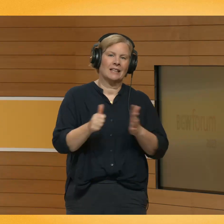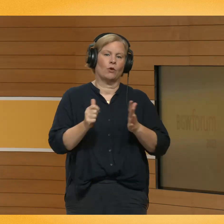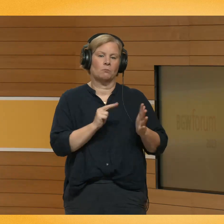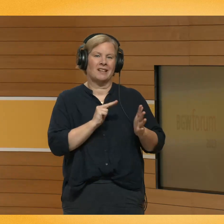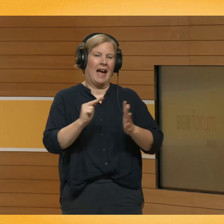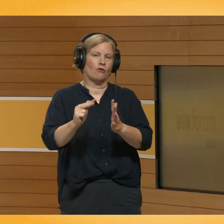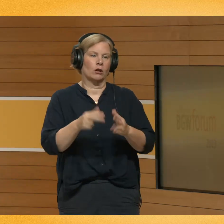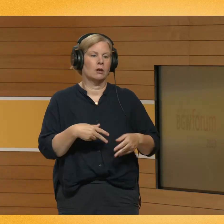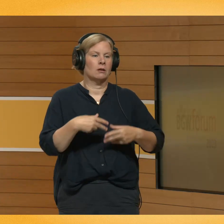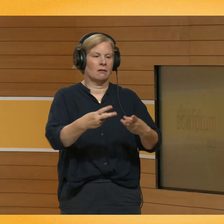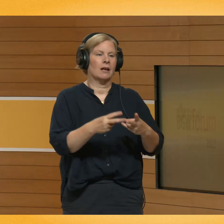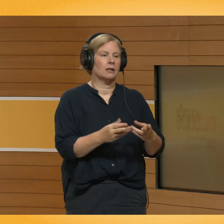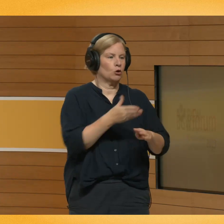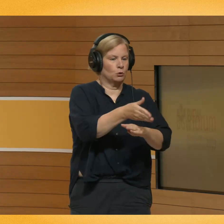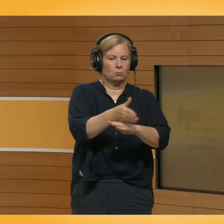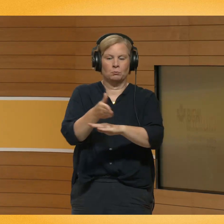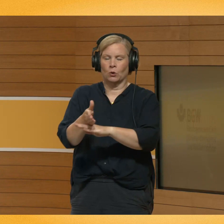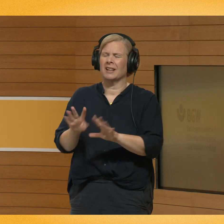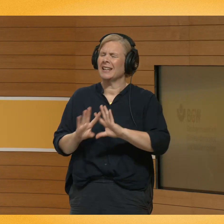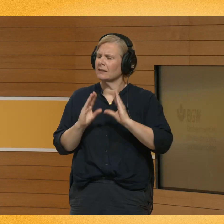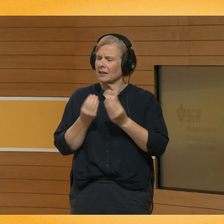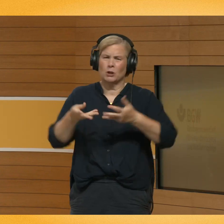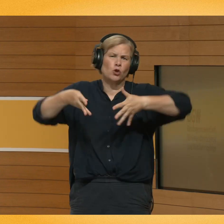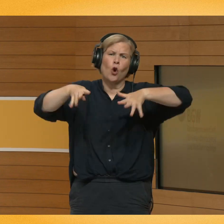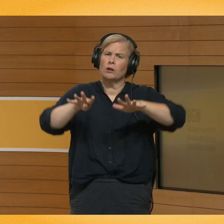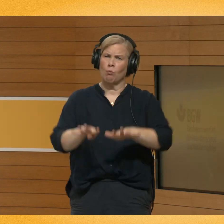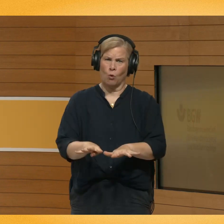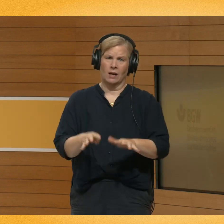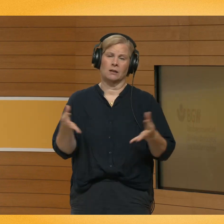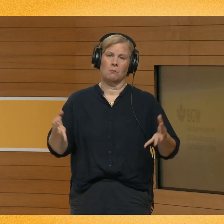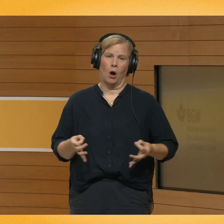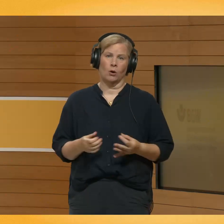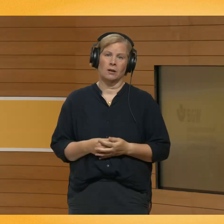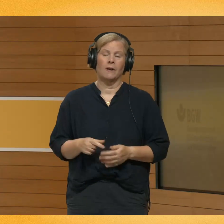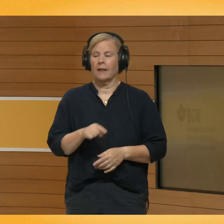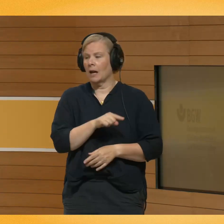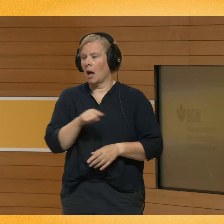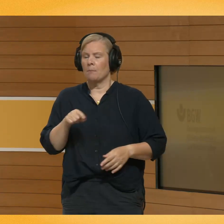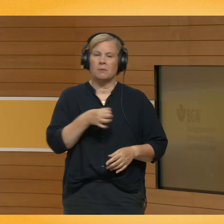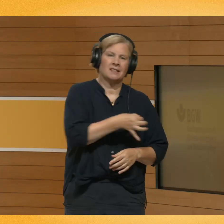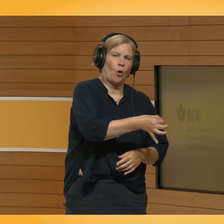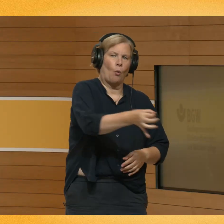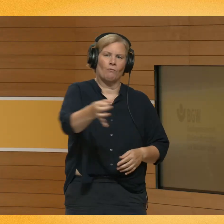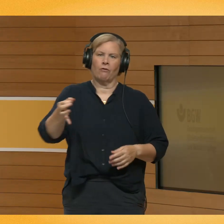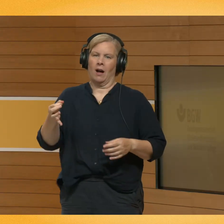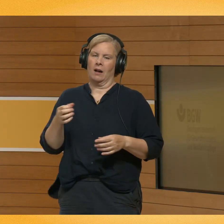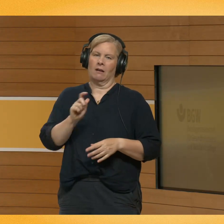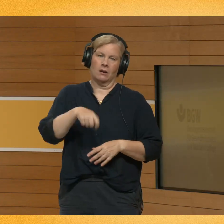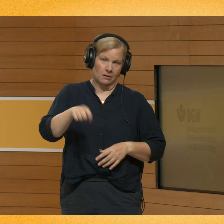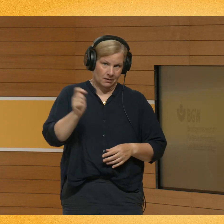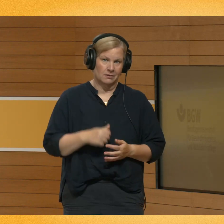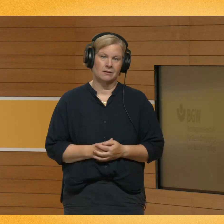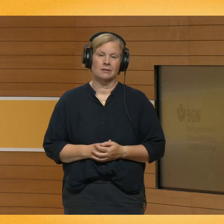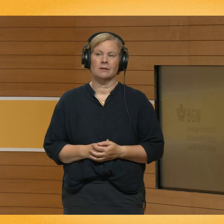interrupted by some cyber attacks, etc. But anyway, it was a huge delay, and that's why, so